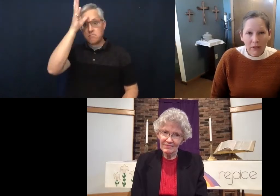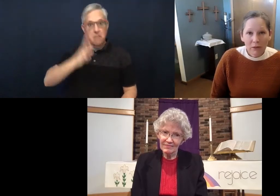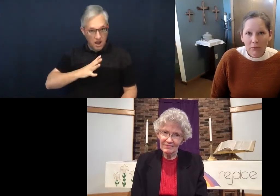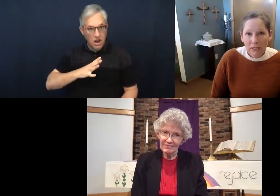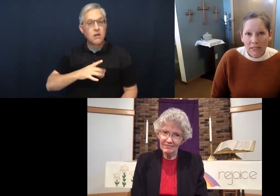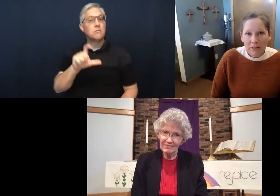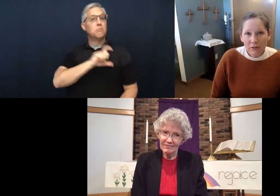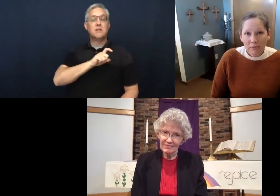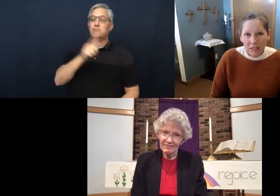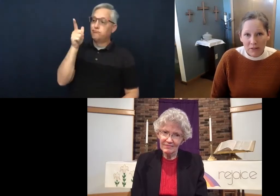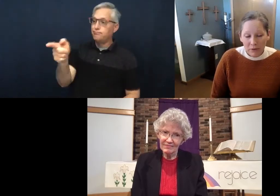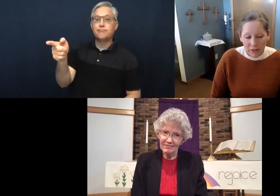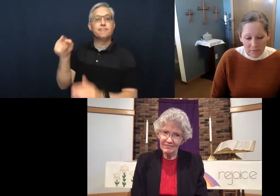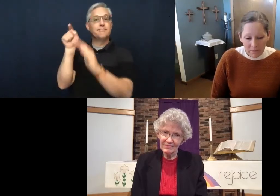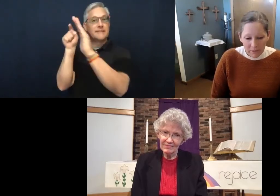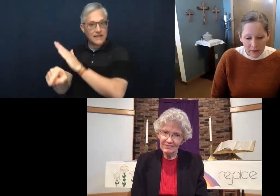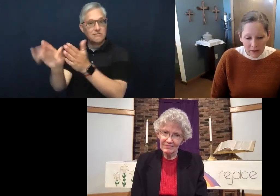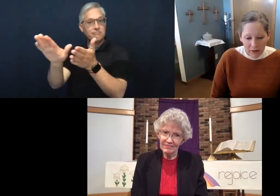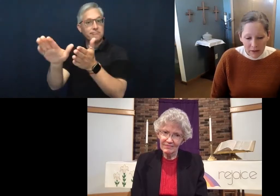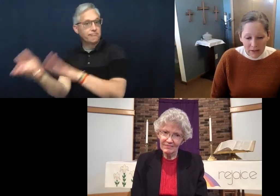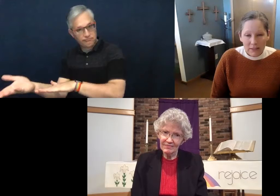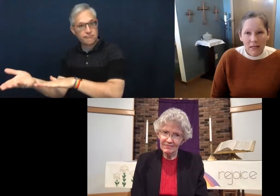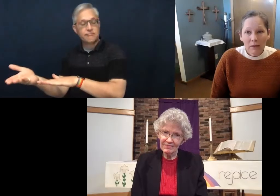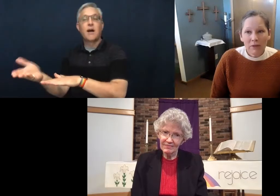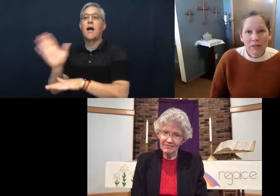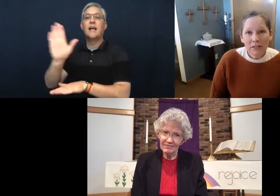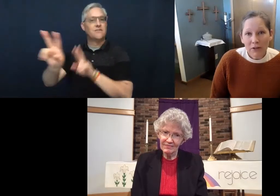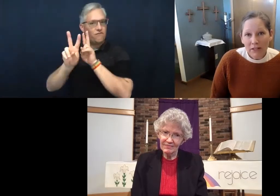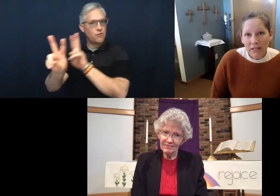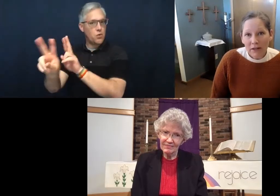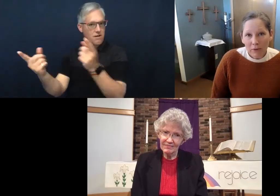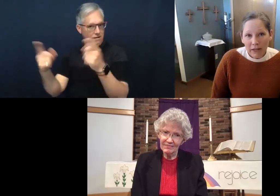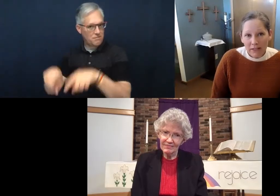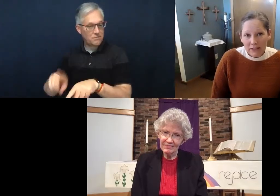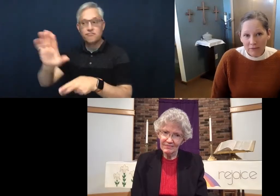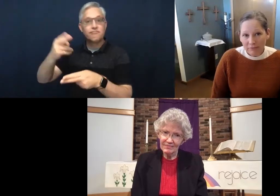the police here in Minnesota. His name is Dante Wright.